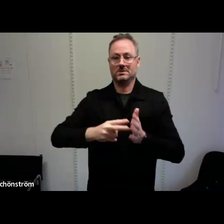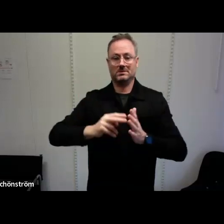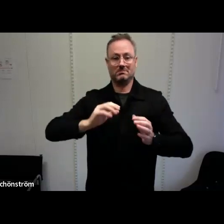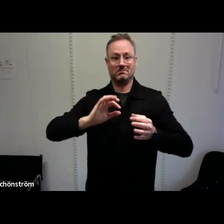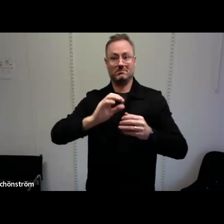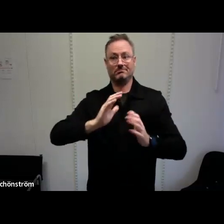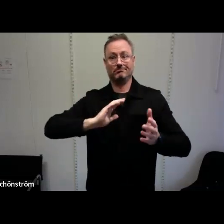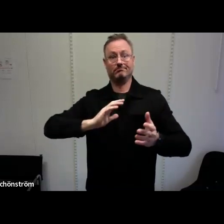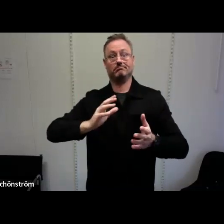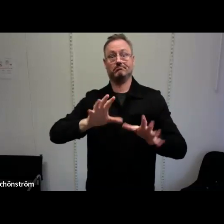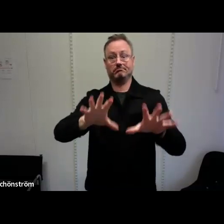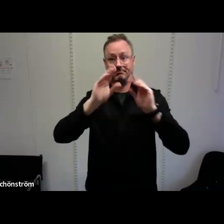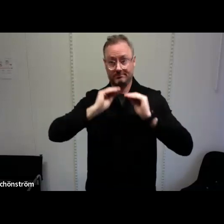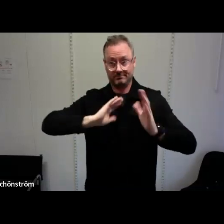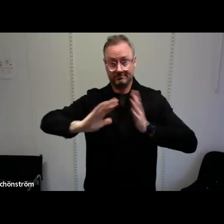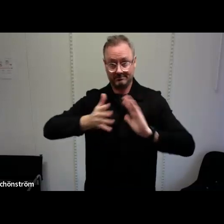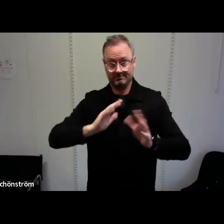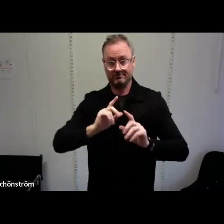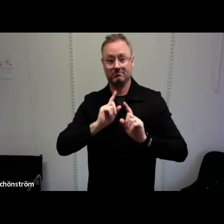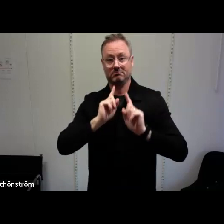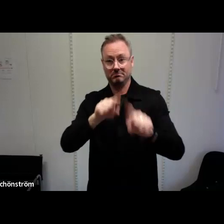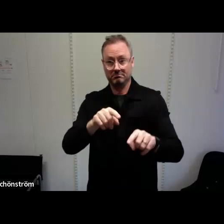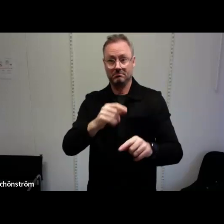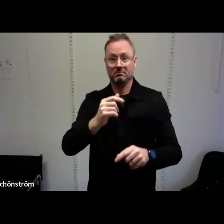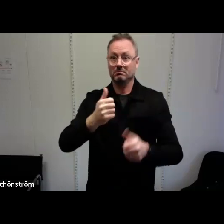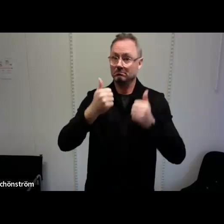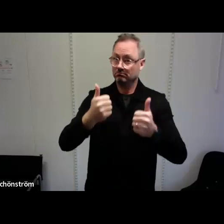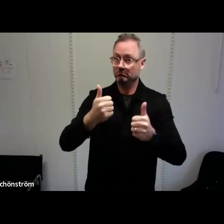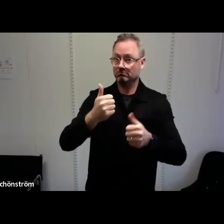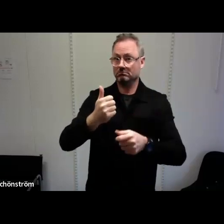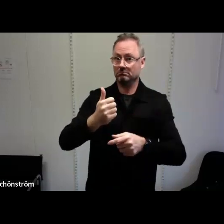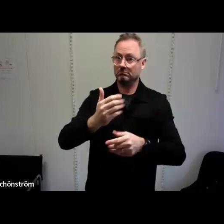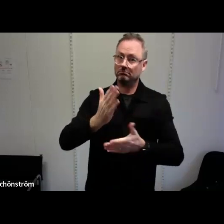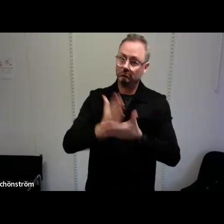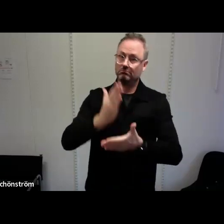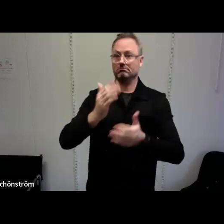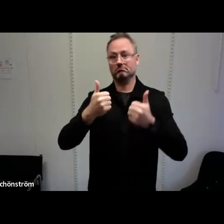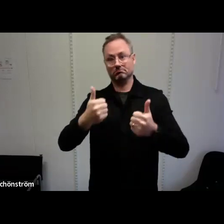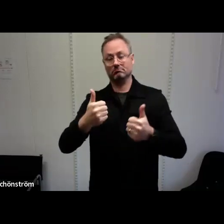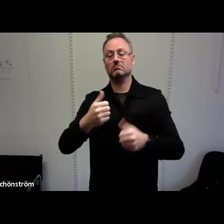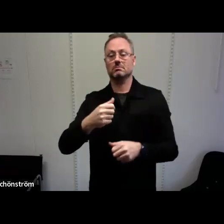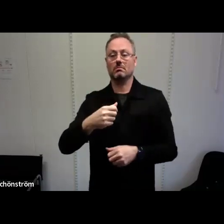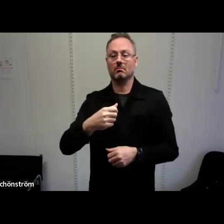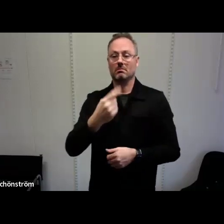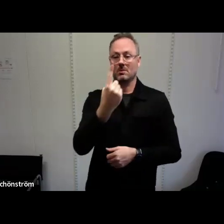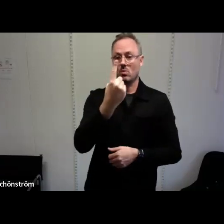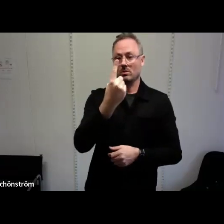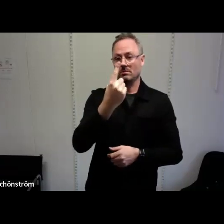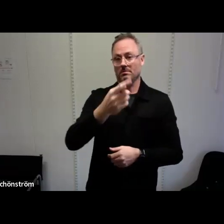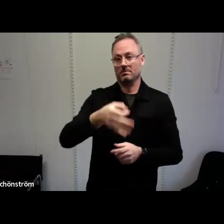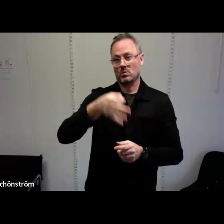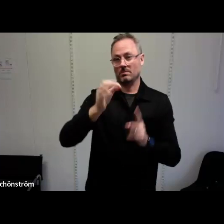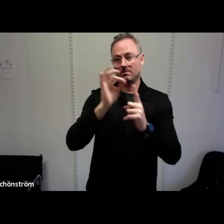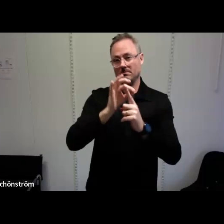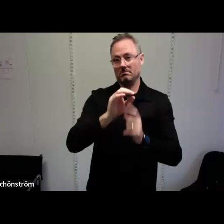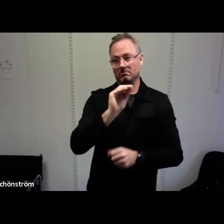But we followed the format of the testing itself from the original ASL SRT. And we needed to